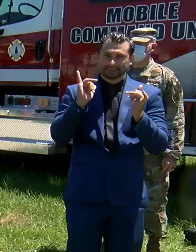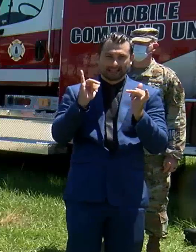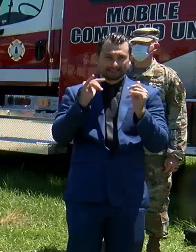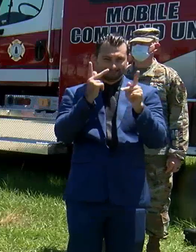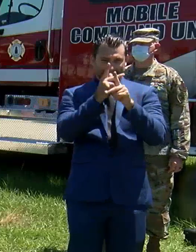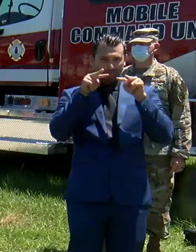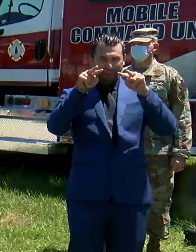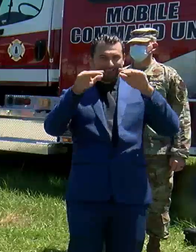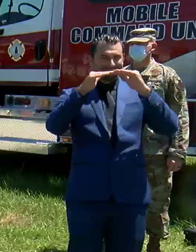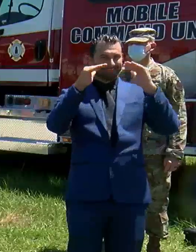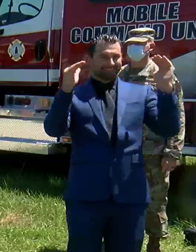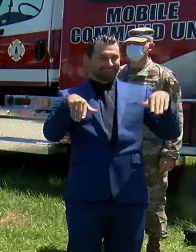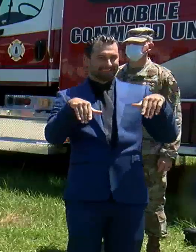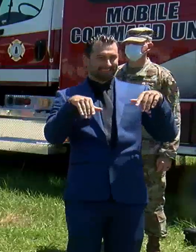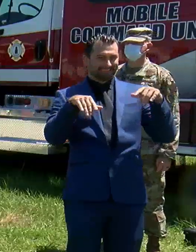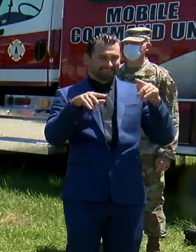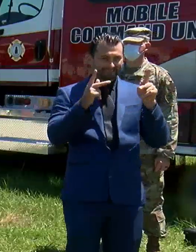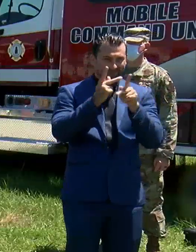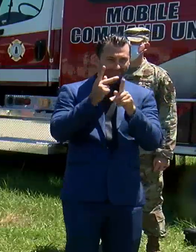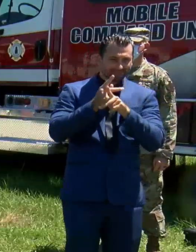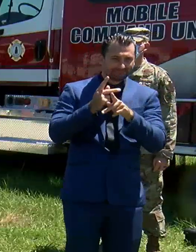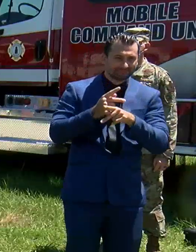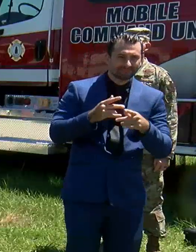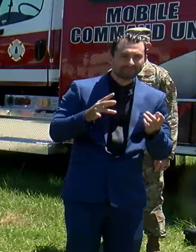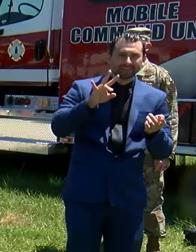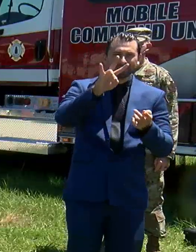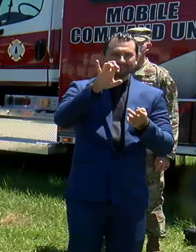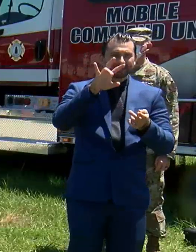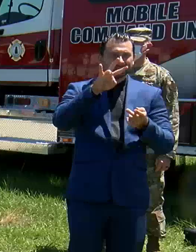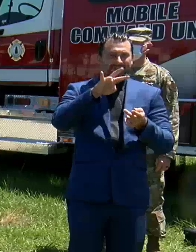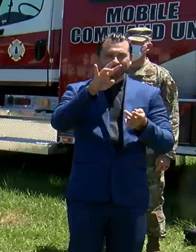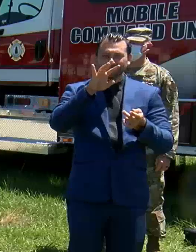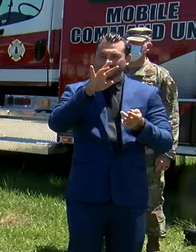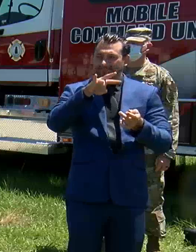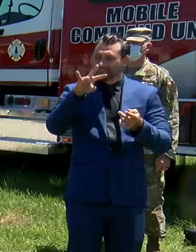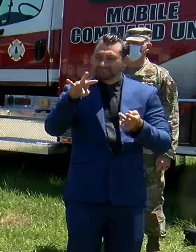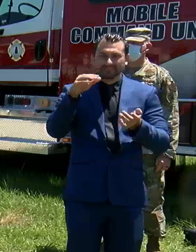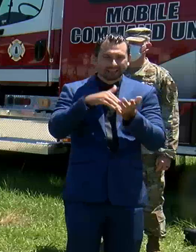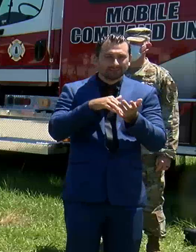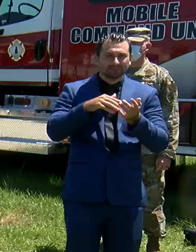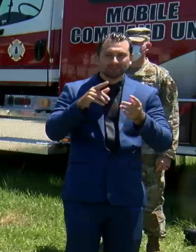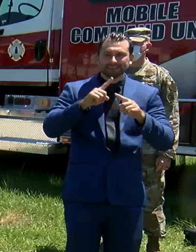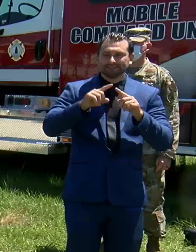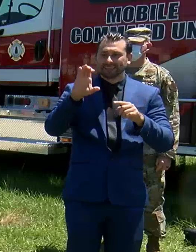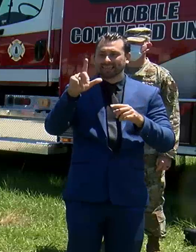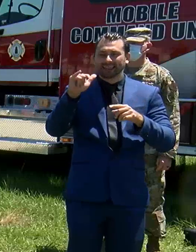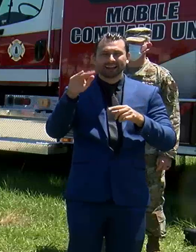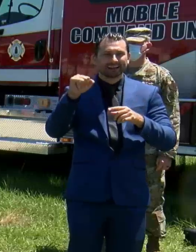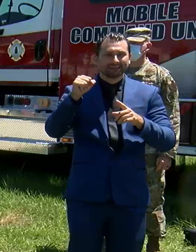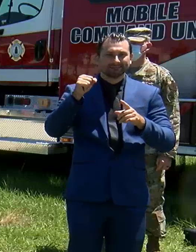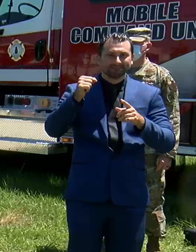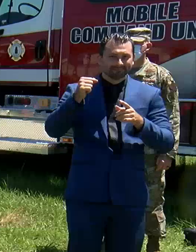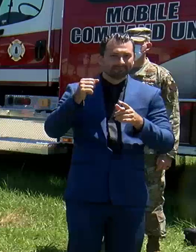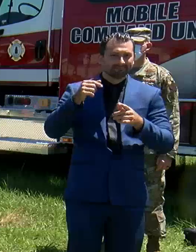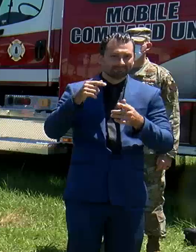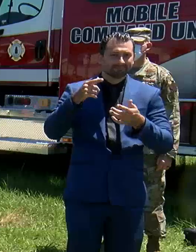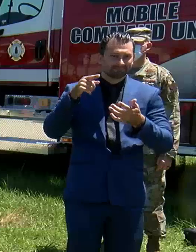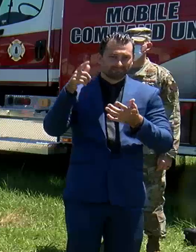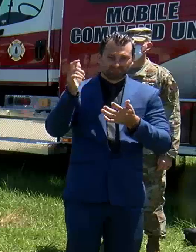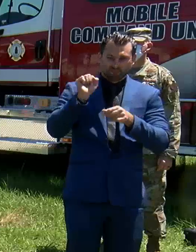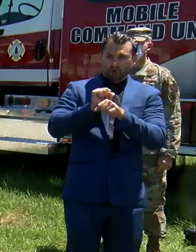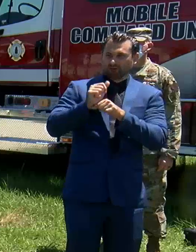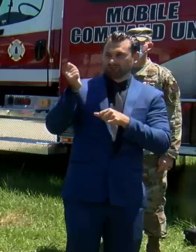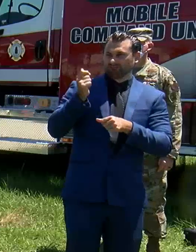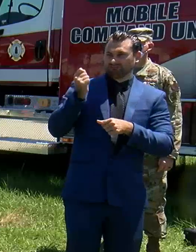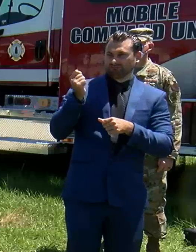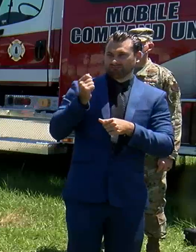think, 777,000 of the claims have been processed. If you look particularly in the last couple of weeks, you're talking about hundreds